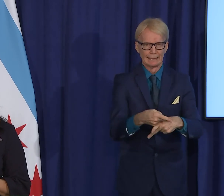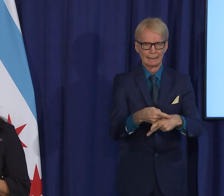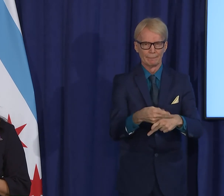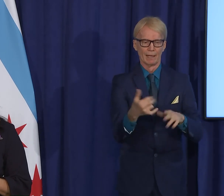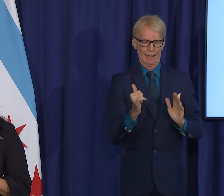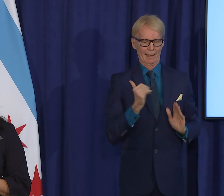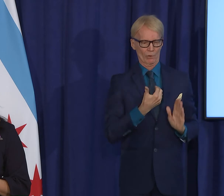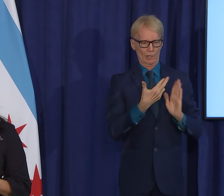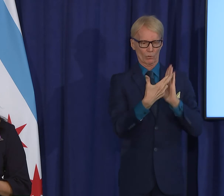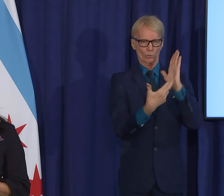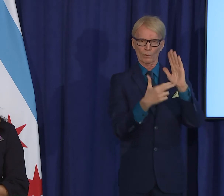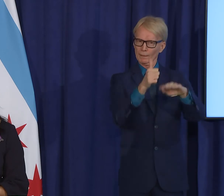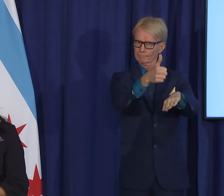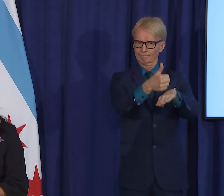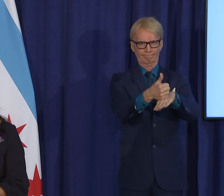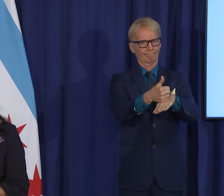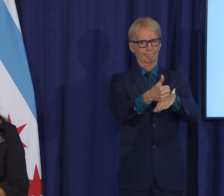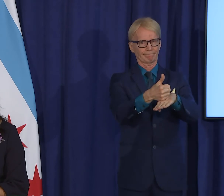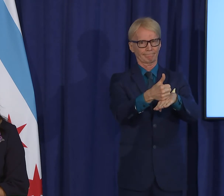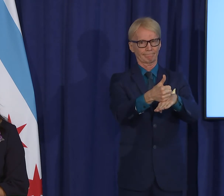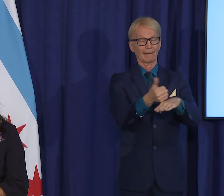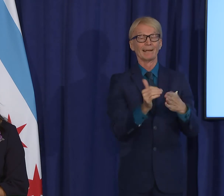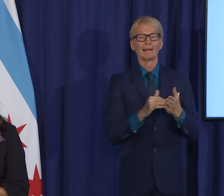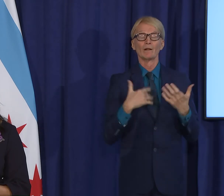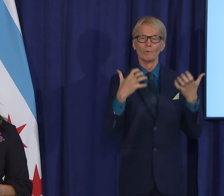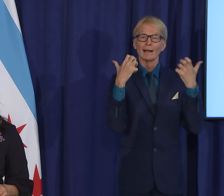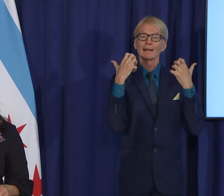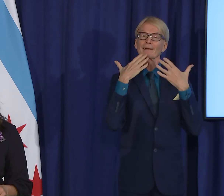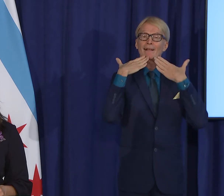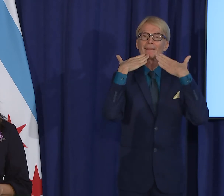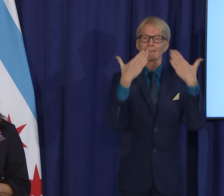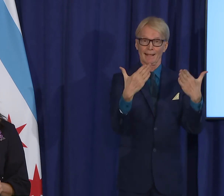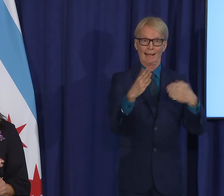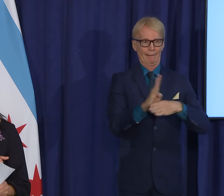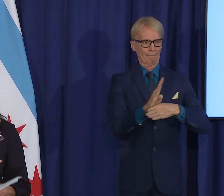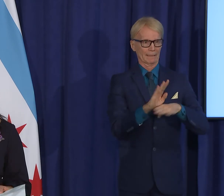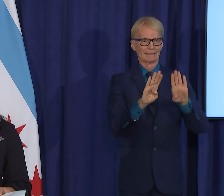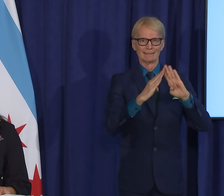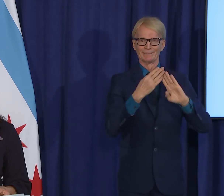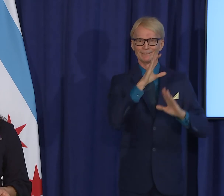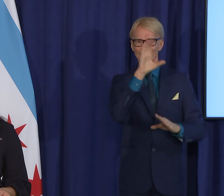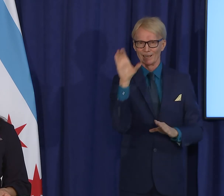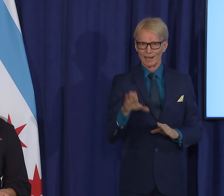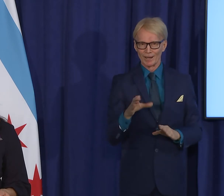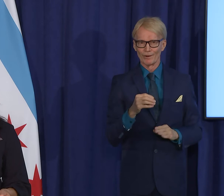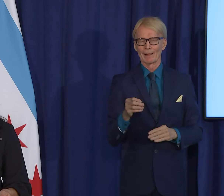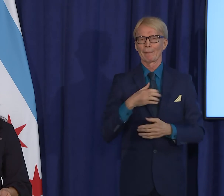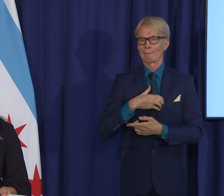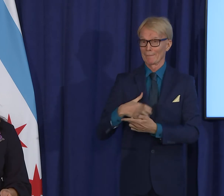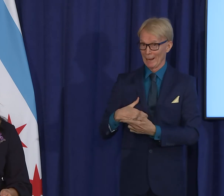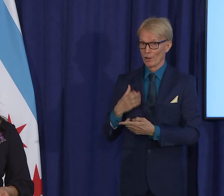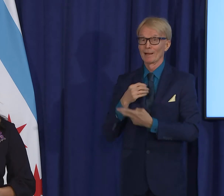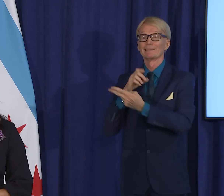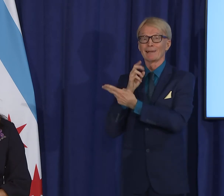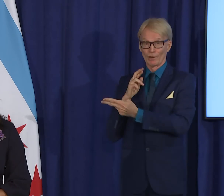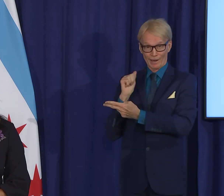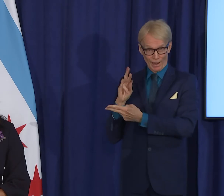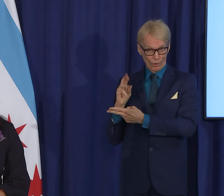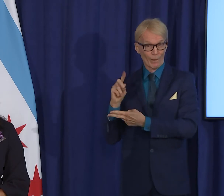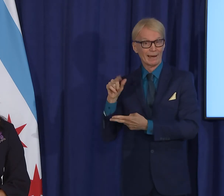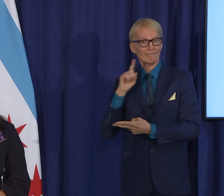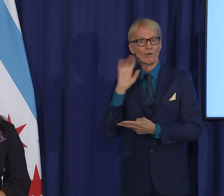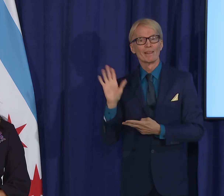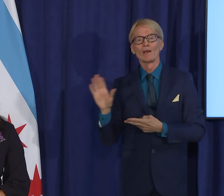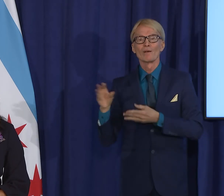in place. And again, I just want to thank our business community. I want to thank the mayor and Dr. Arwady for their leadership.